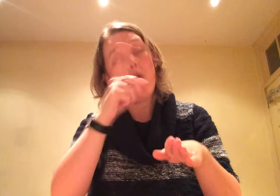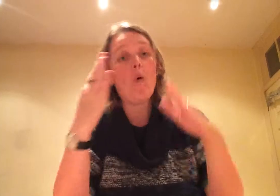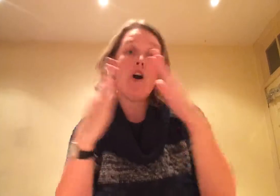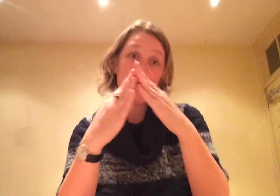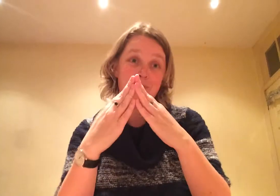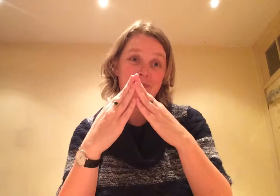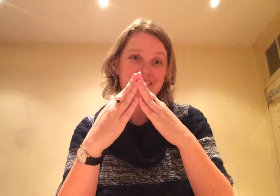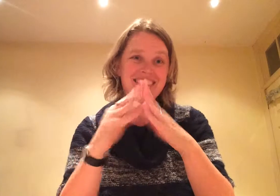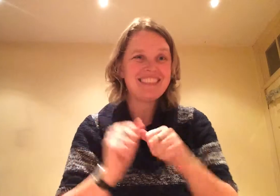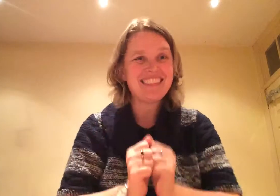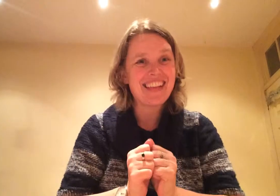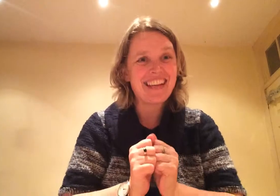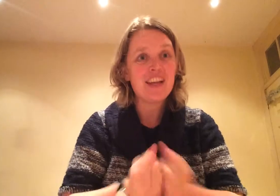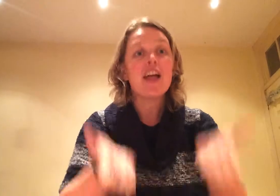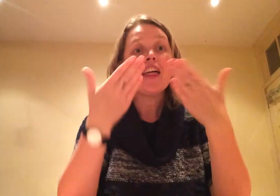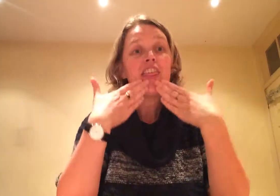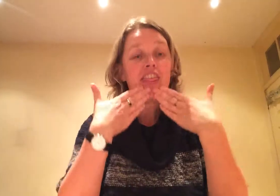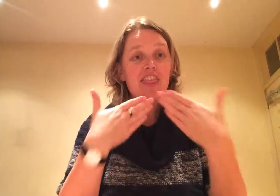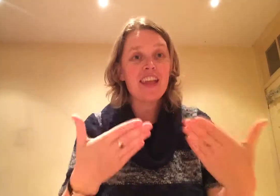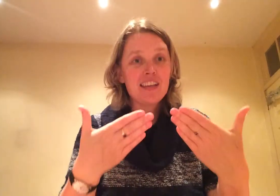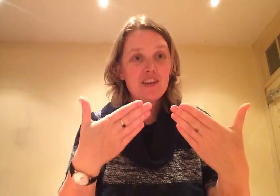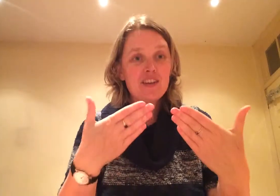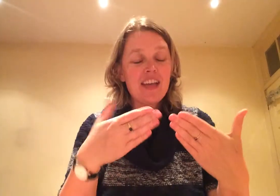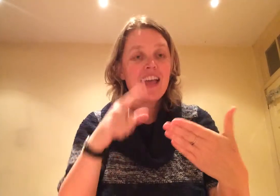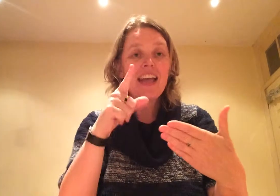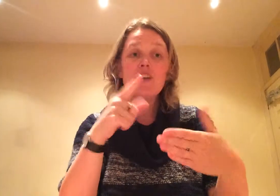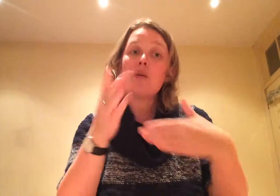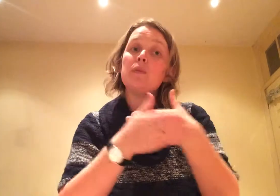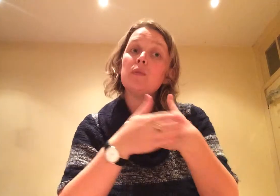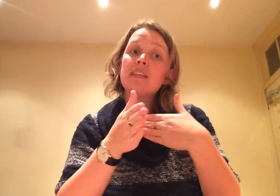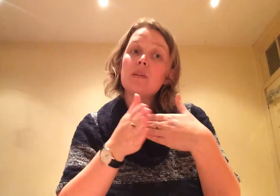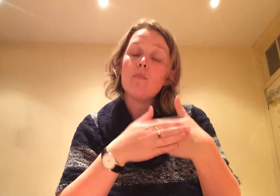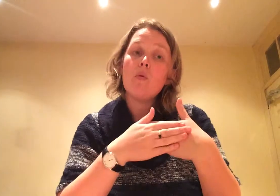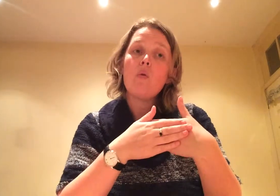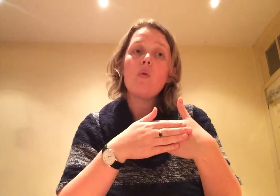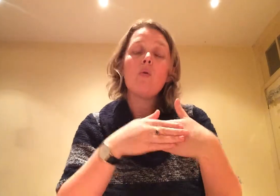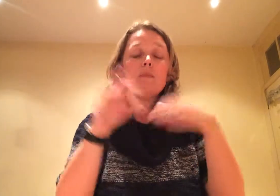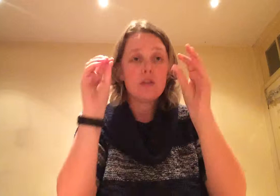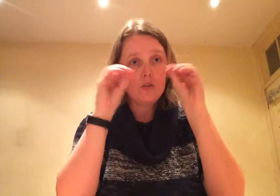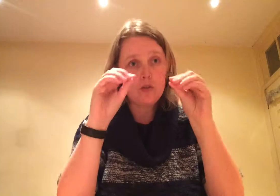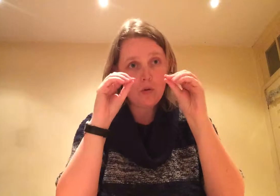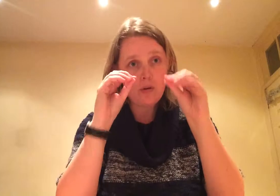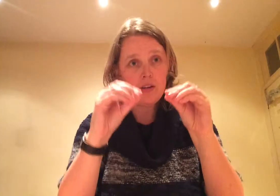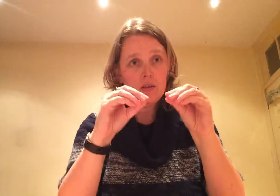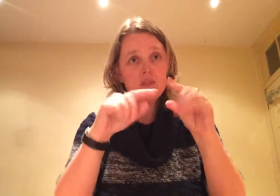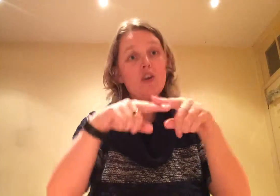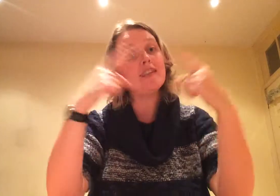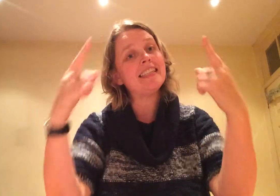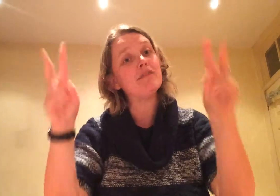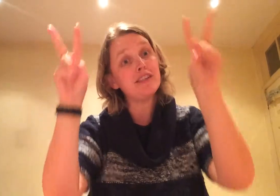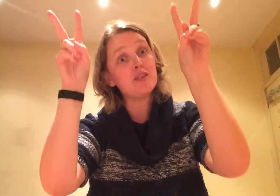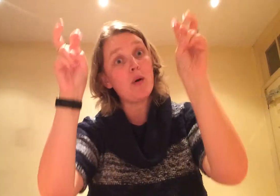or home. Okay, thank you, and I'll be doing some more tutorials on different